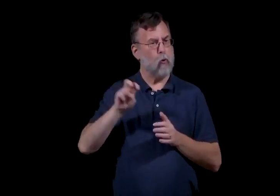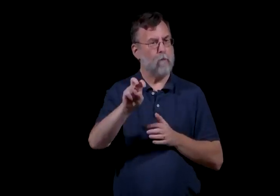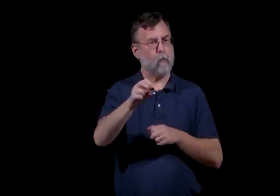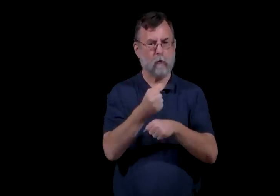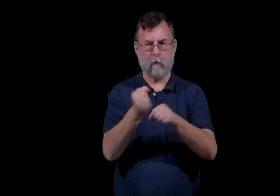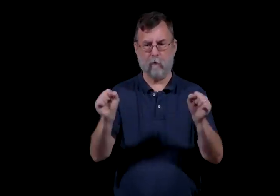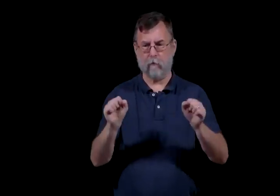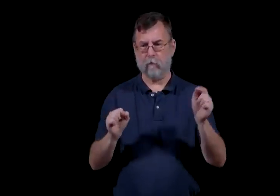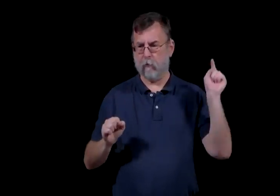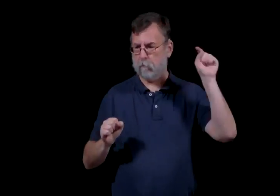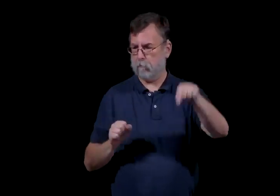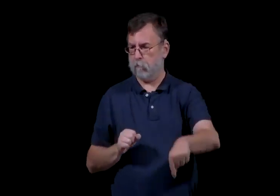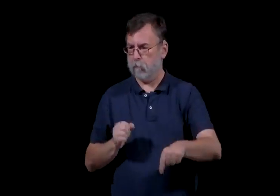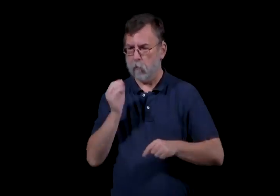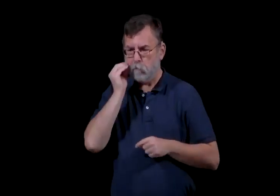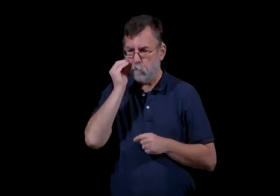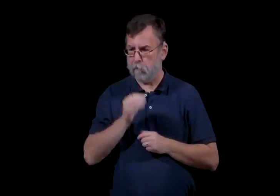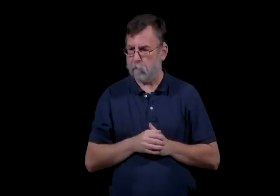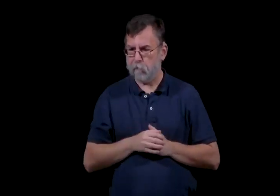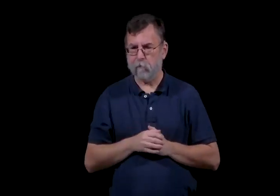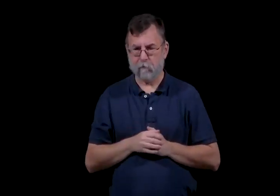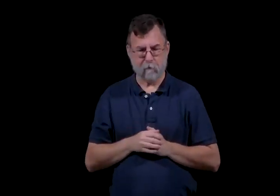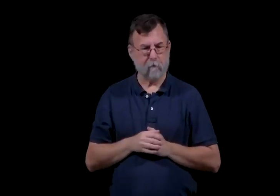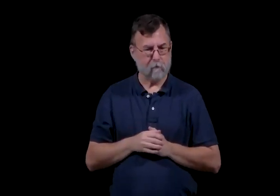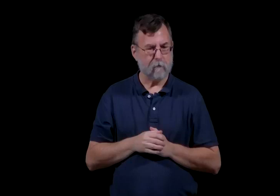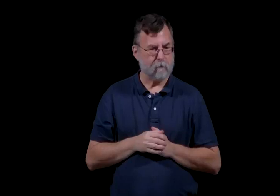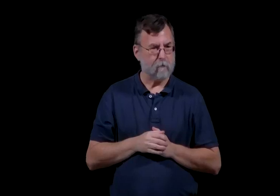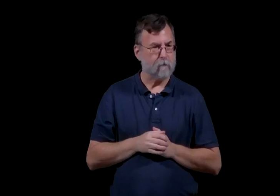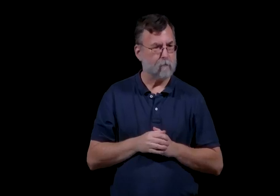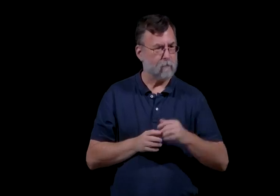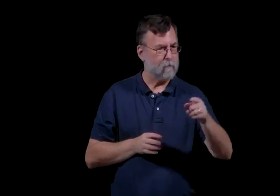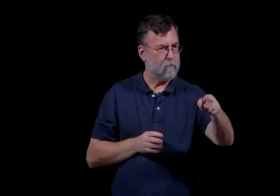Diane is praying for safe travels home.